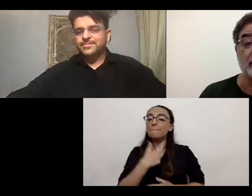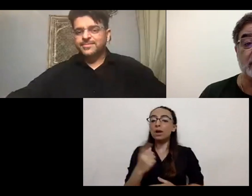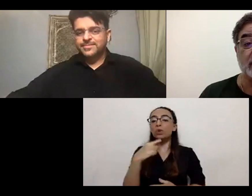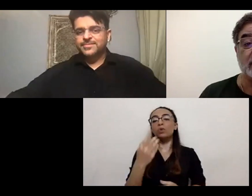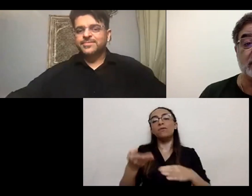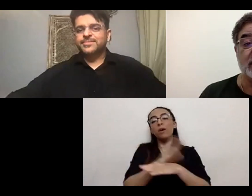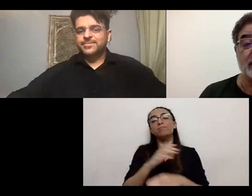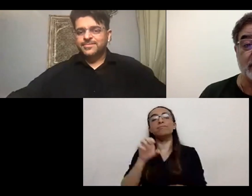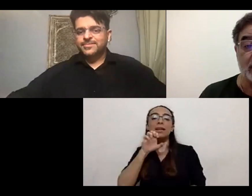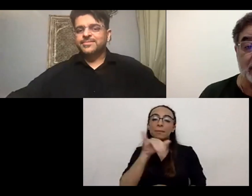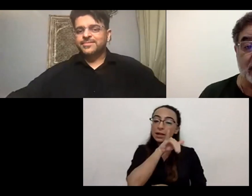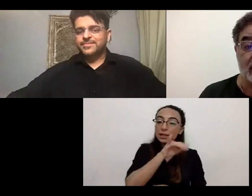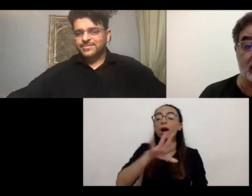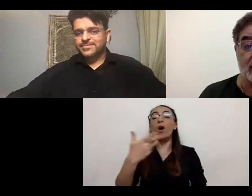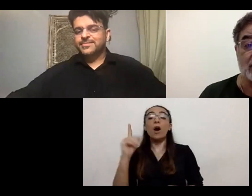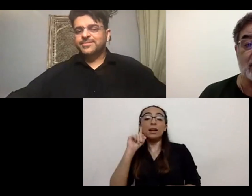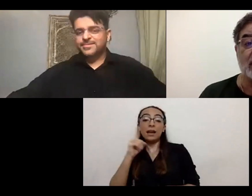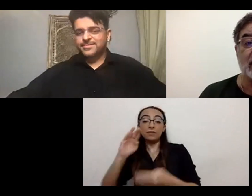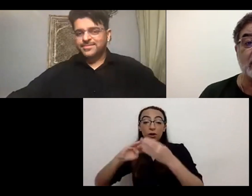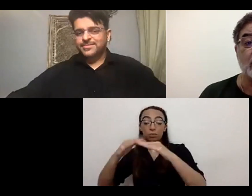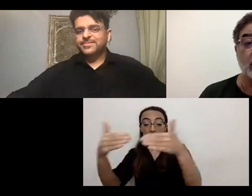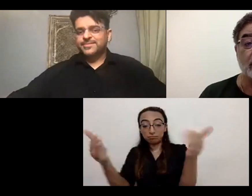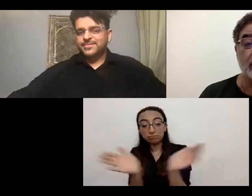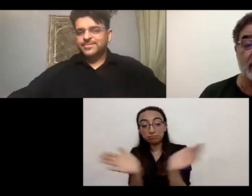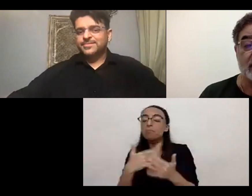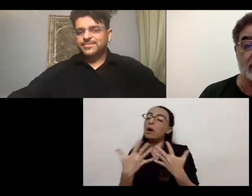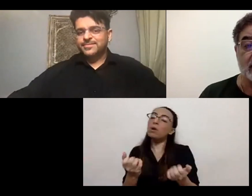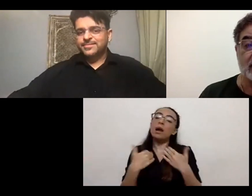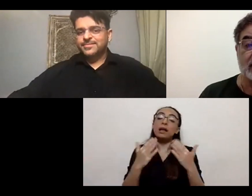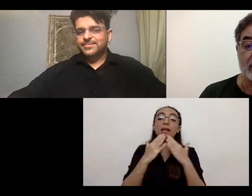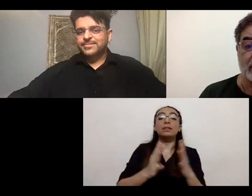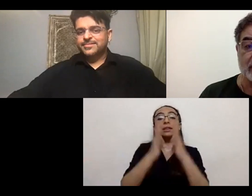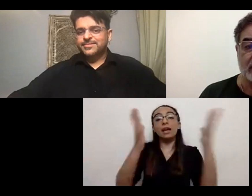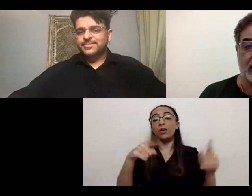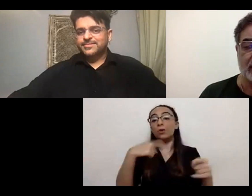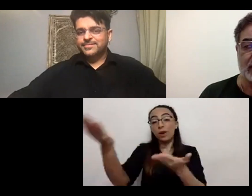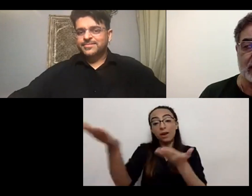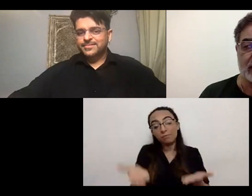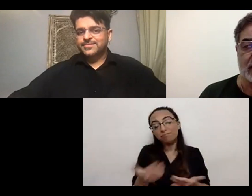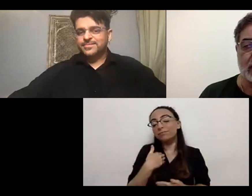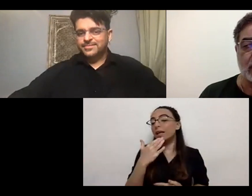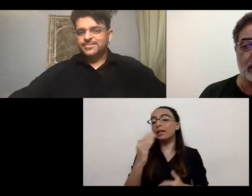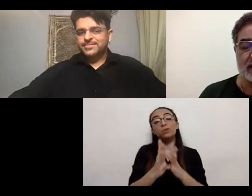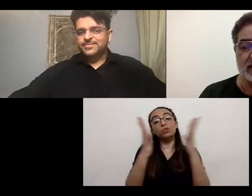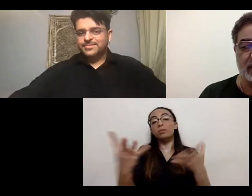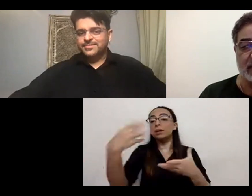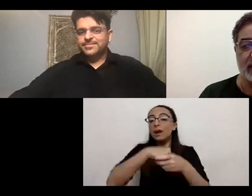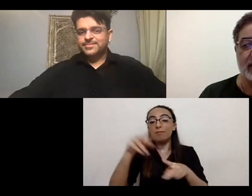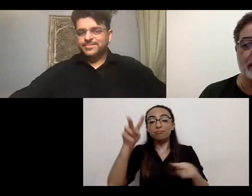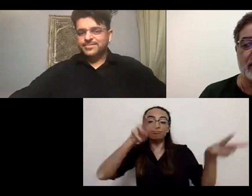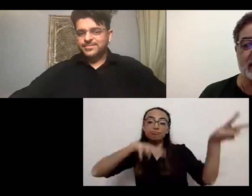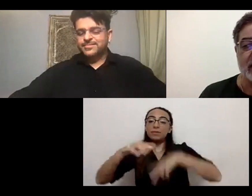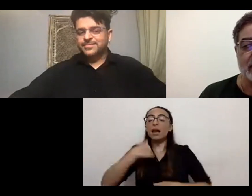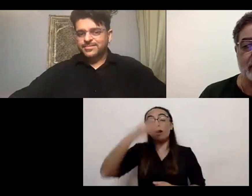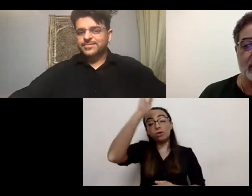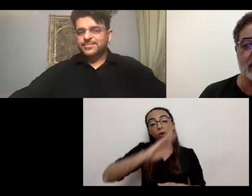of the deaf community as such, thank you all, my guests. Thanks for being with us. God bless everybody.